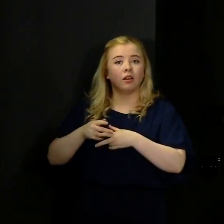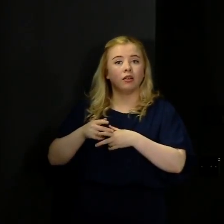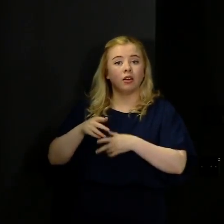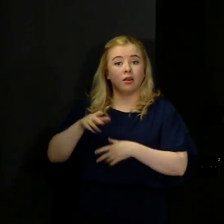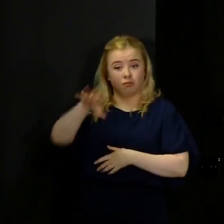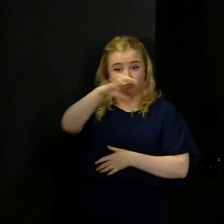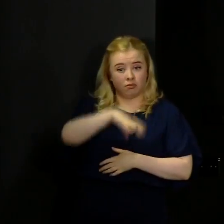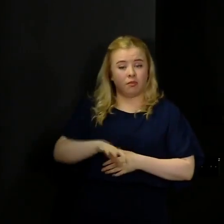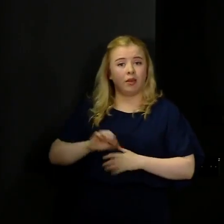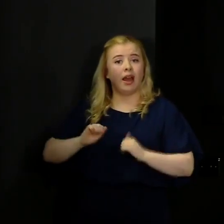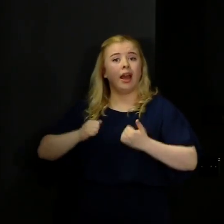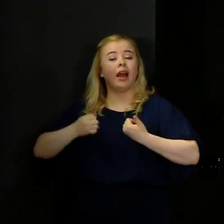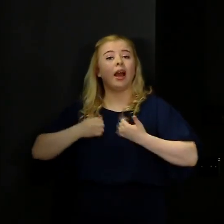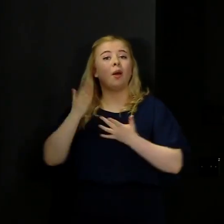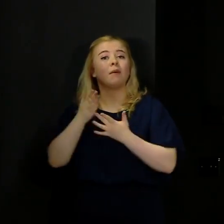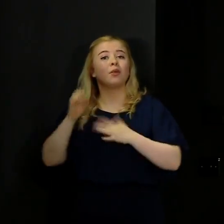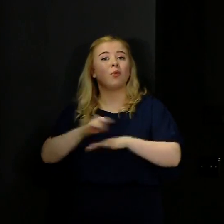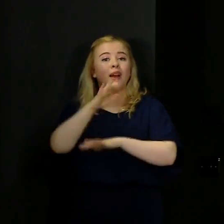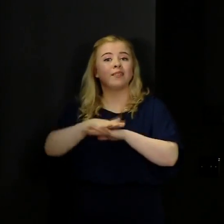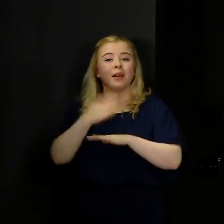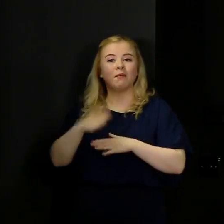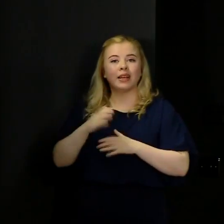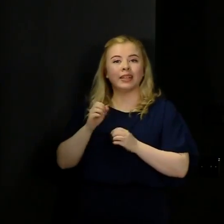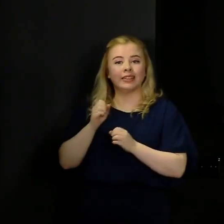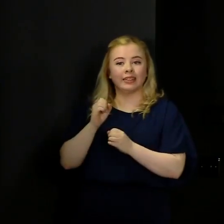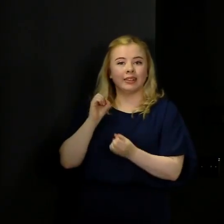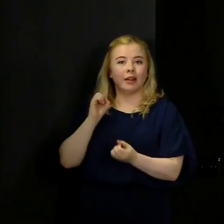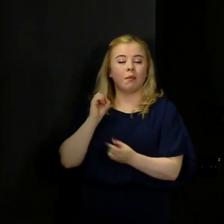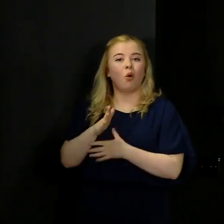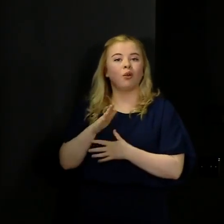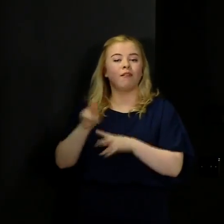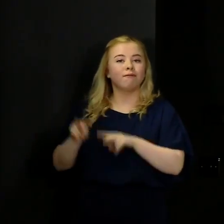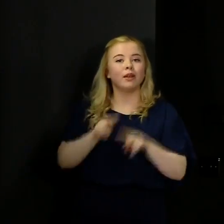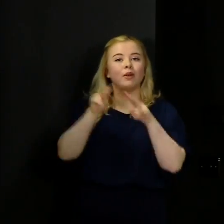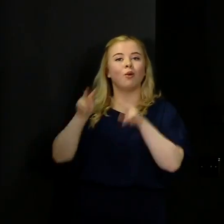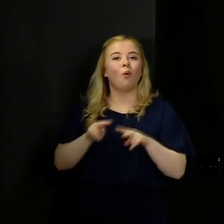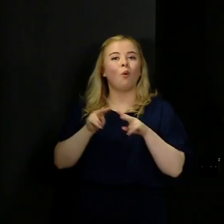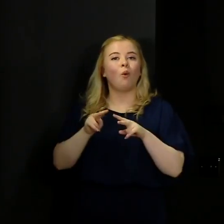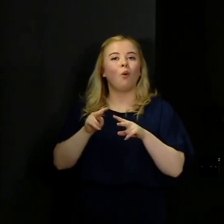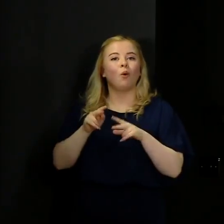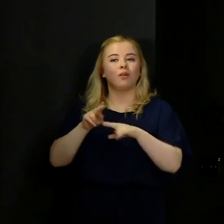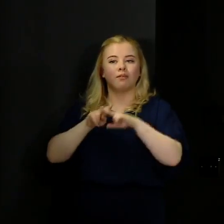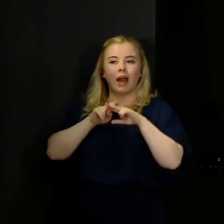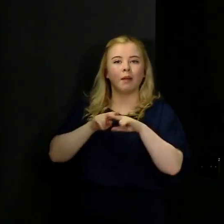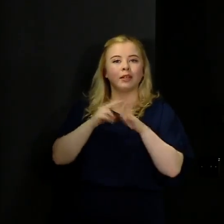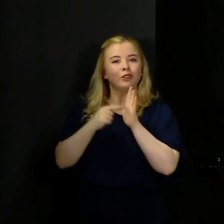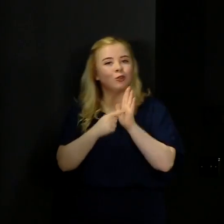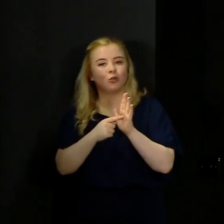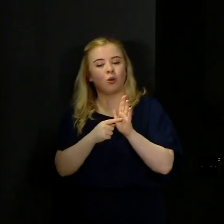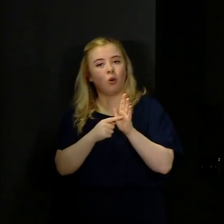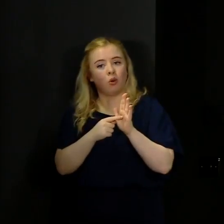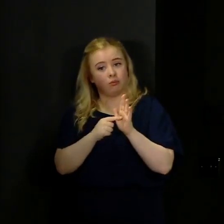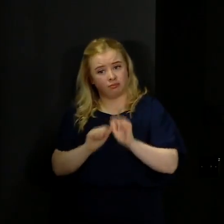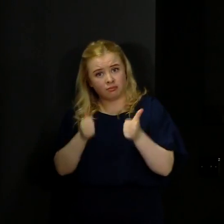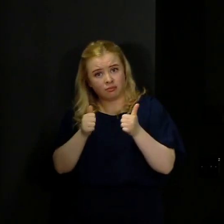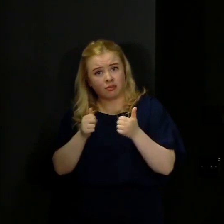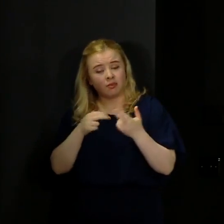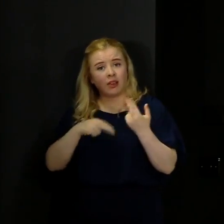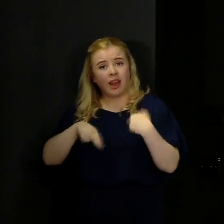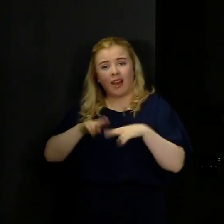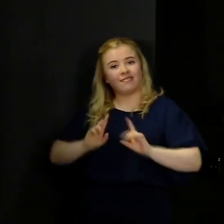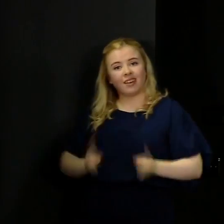across the country have been able to send videos of babies out to families and to loved ones, so that they can reassure them that if they're